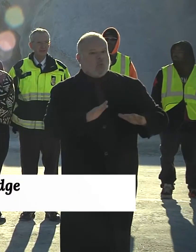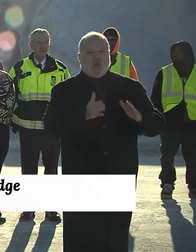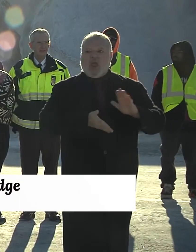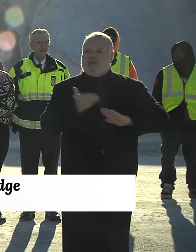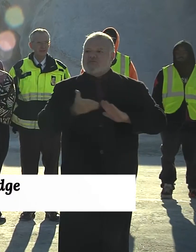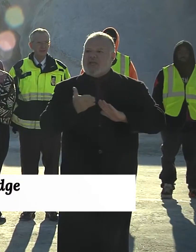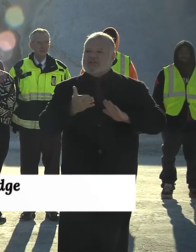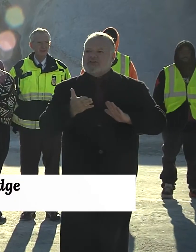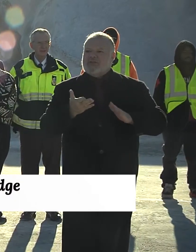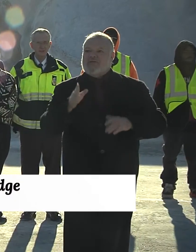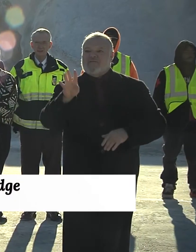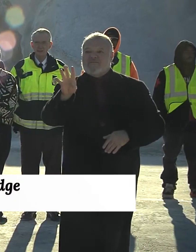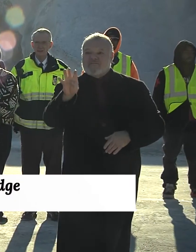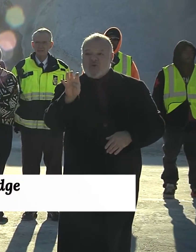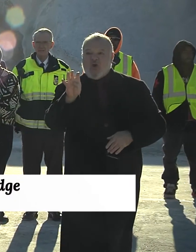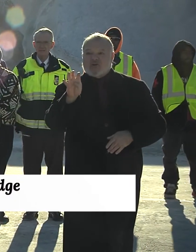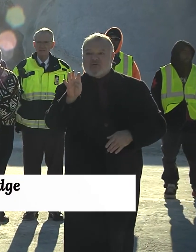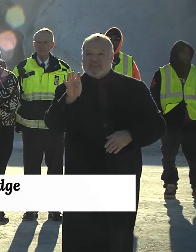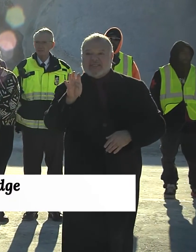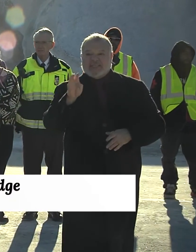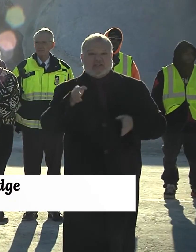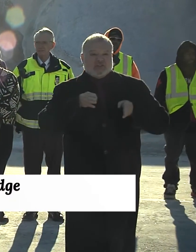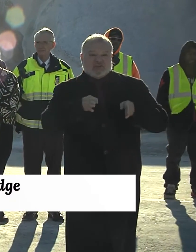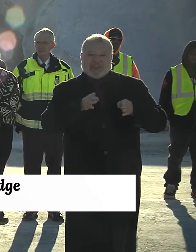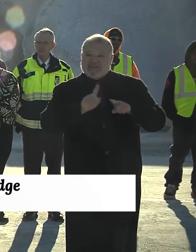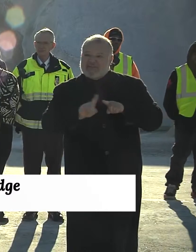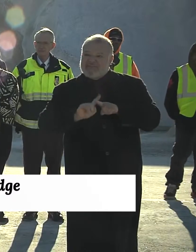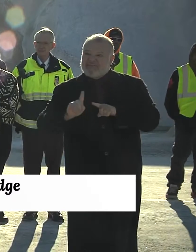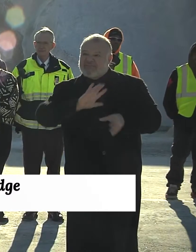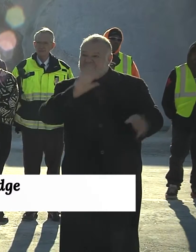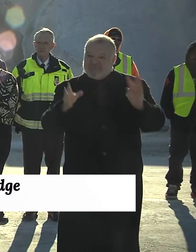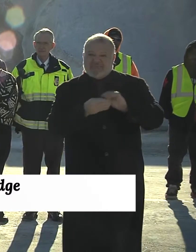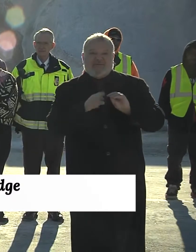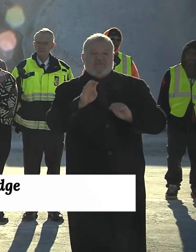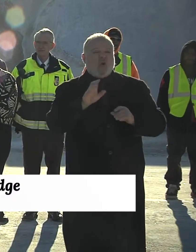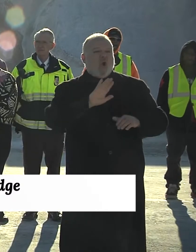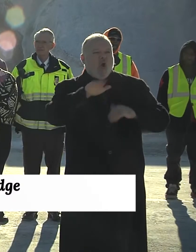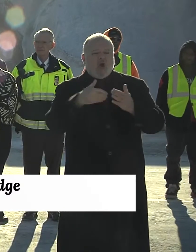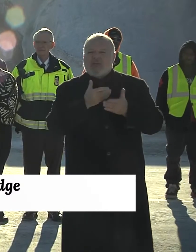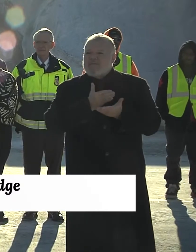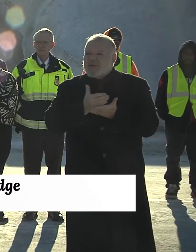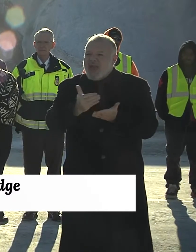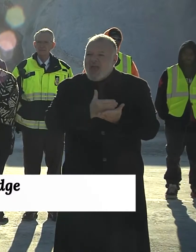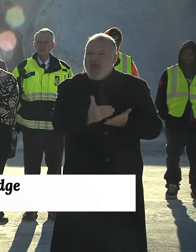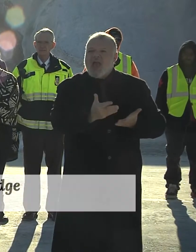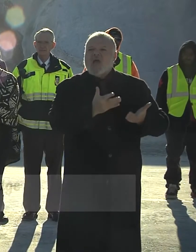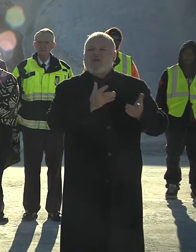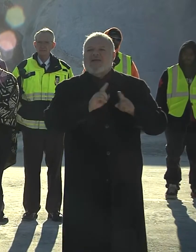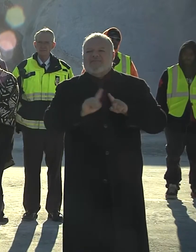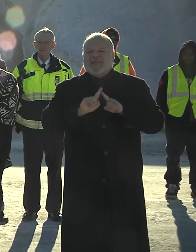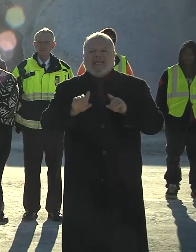Road. It's from here that all the plowing and salting are coordinated and managed, with the salt